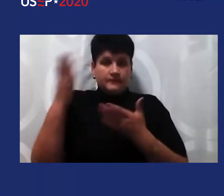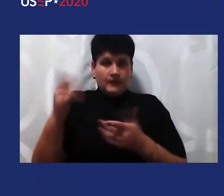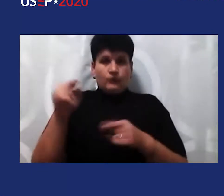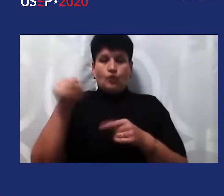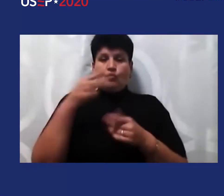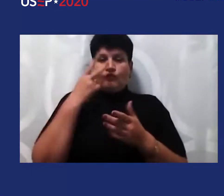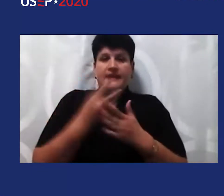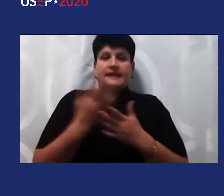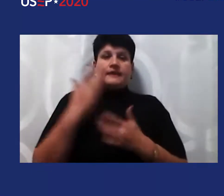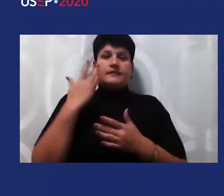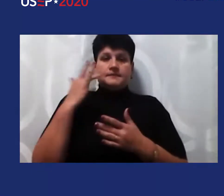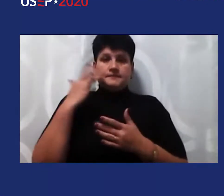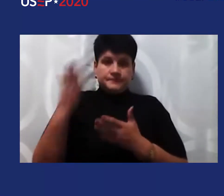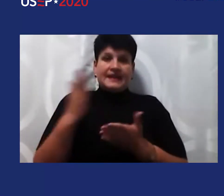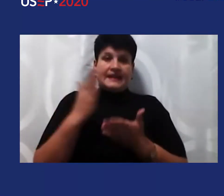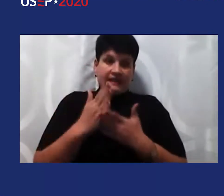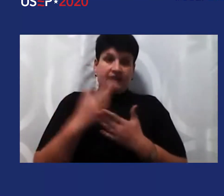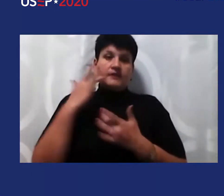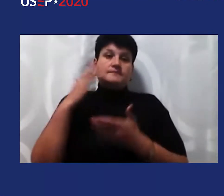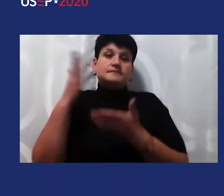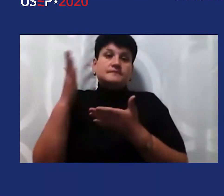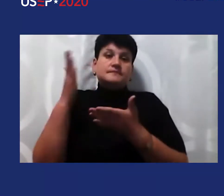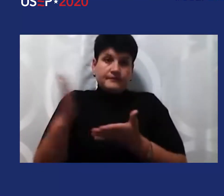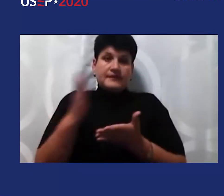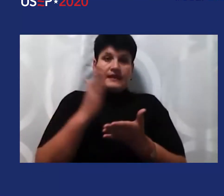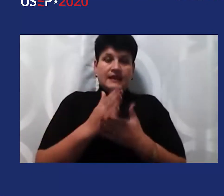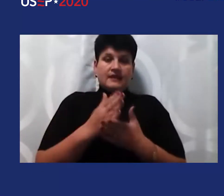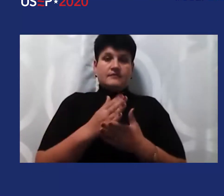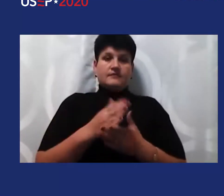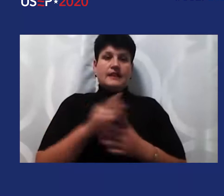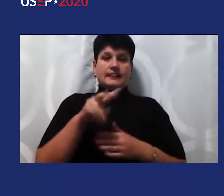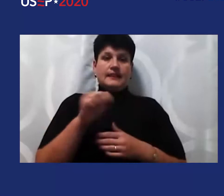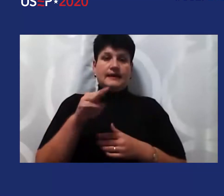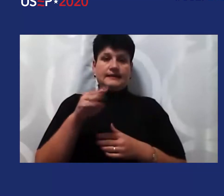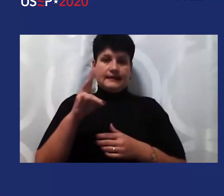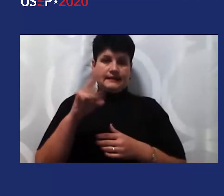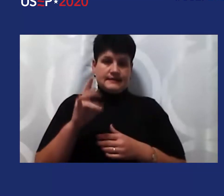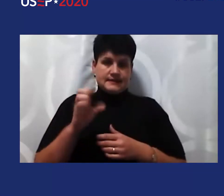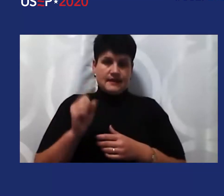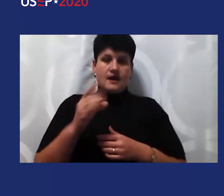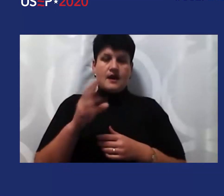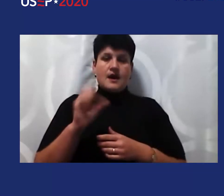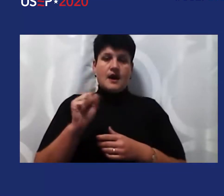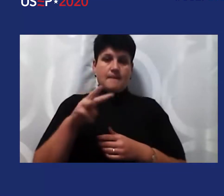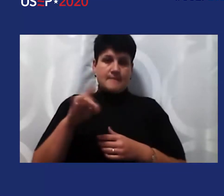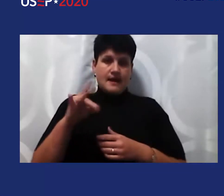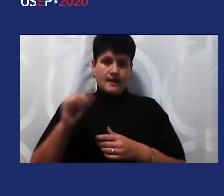Presidential model in the United States, it exists in the United States,